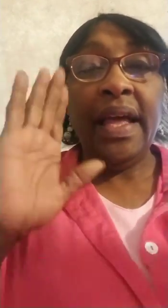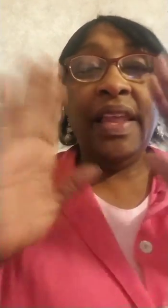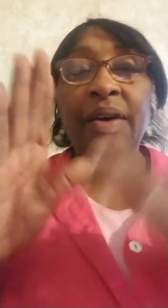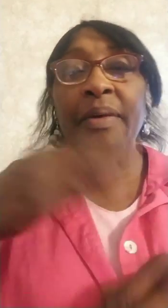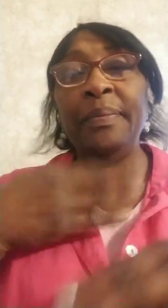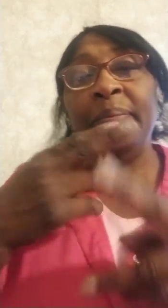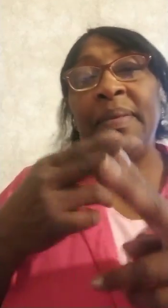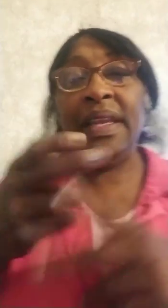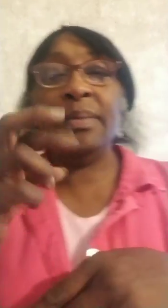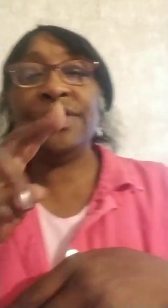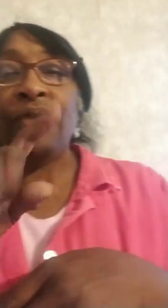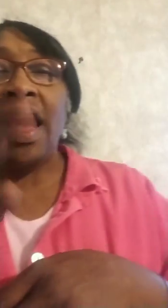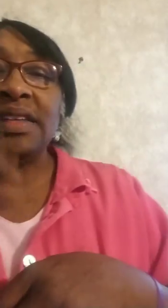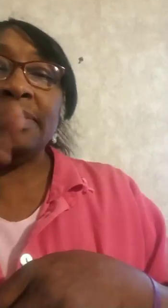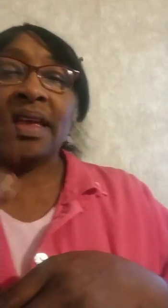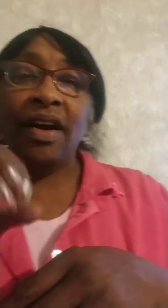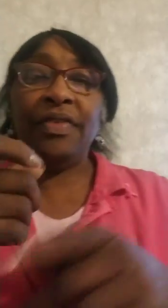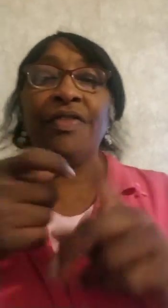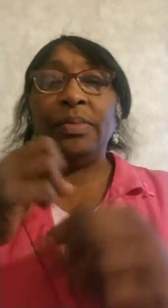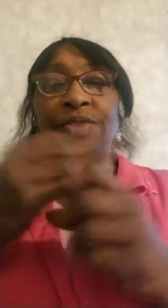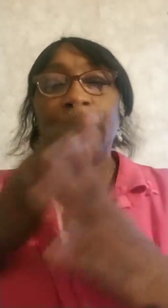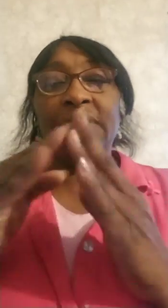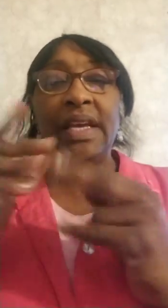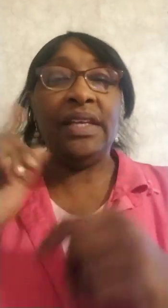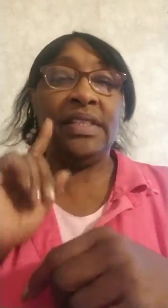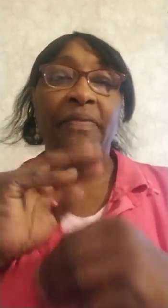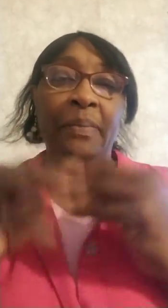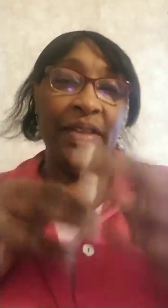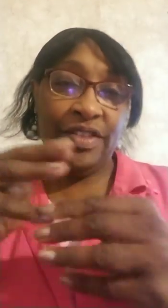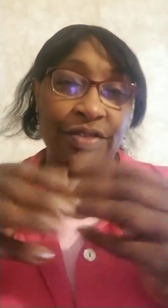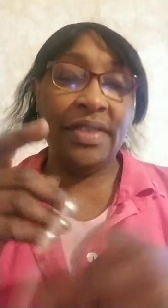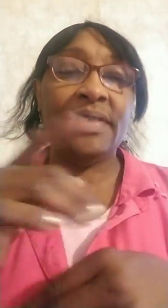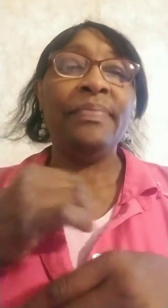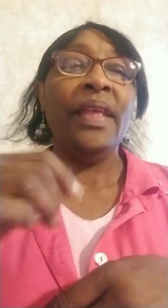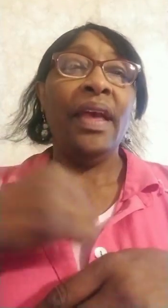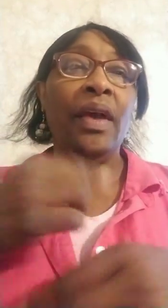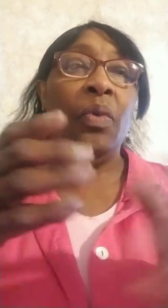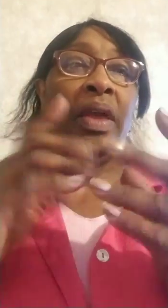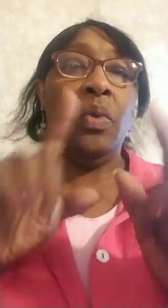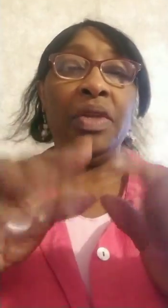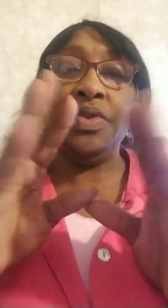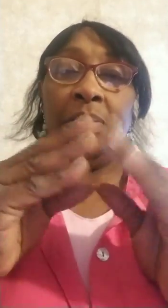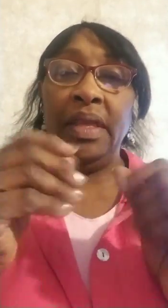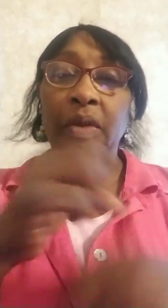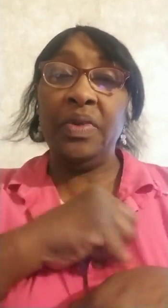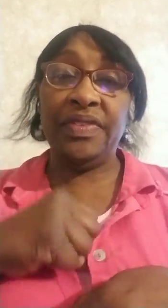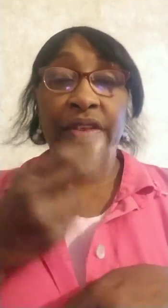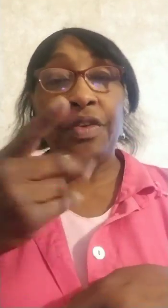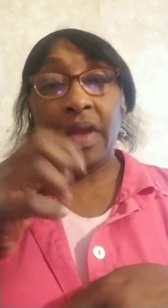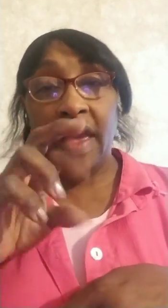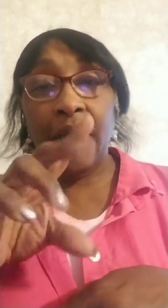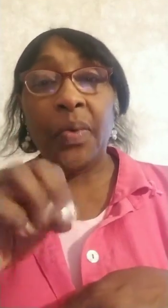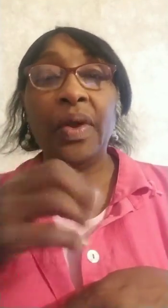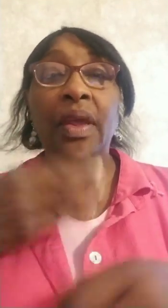Hello, my name is Roz Mckelvey from Germantown Deaf Ministries, and we went to a meeting with Senator Hayward, and